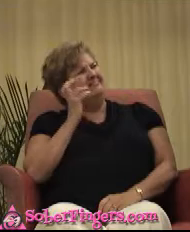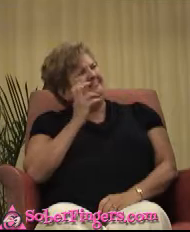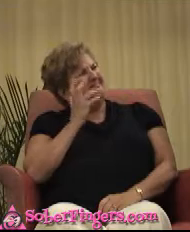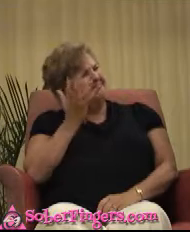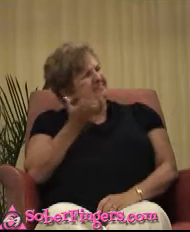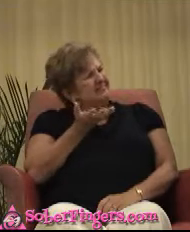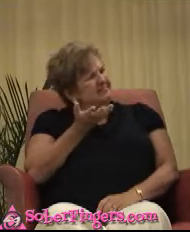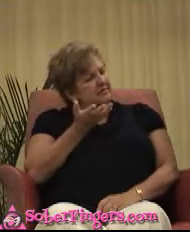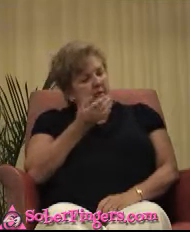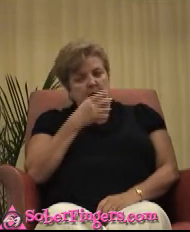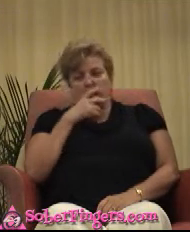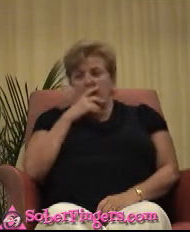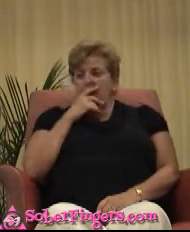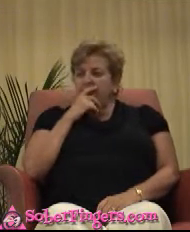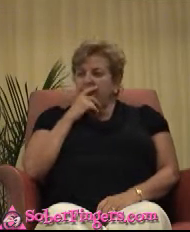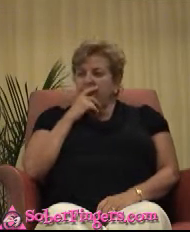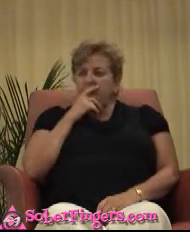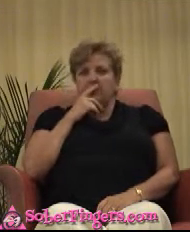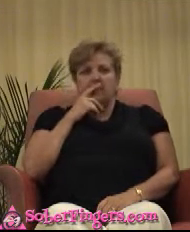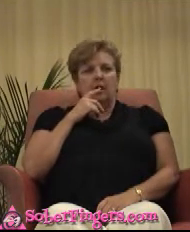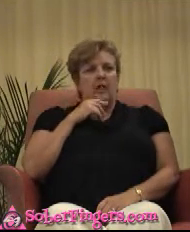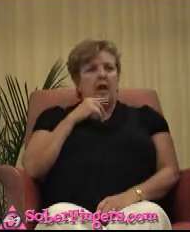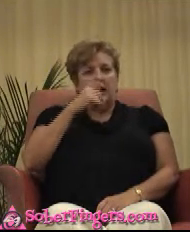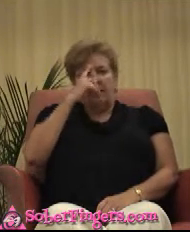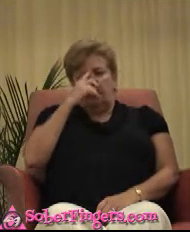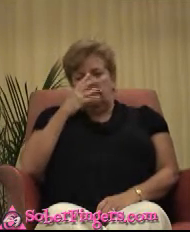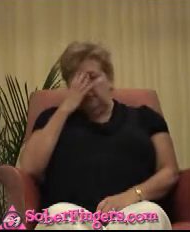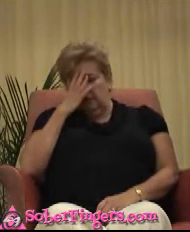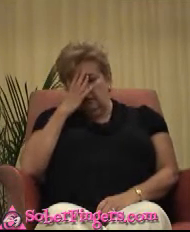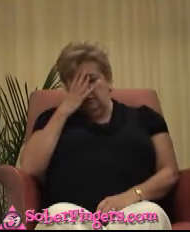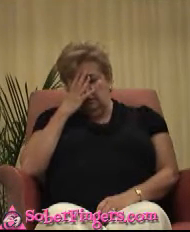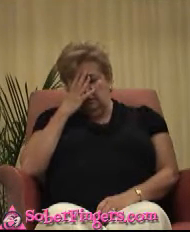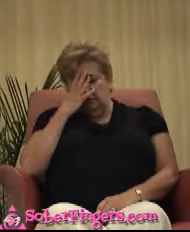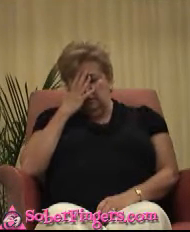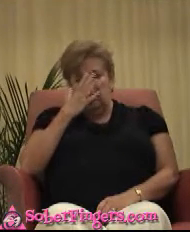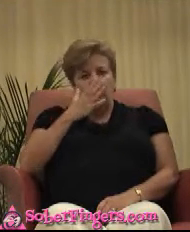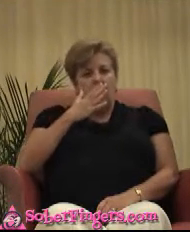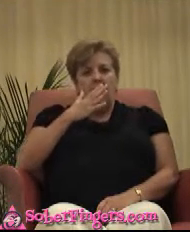And, I thought, I could have peed on the side of her car and she wouldn't have looked at me any different.